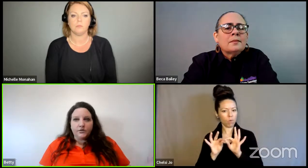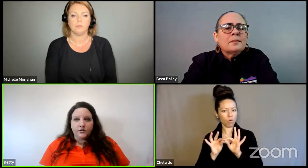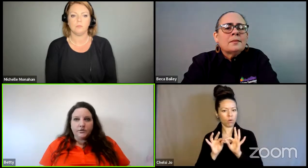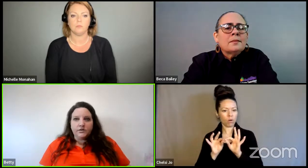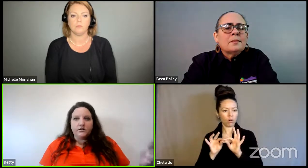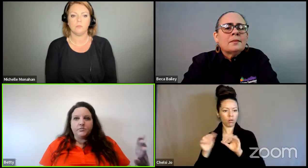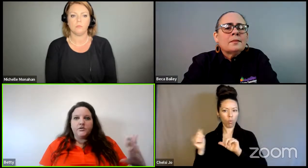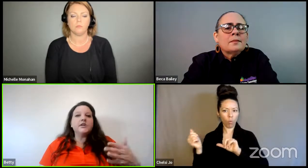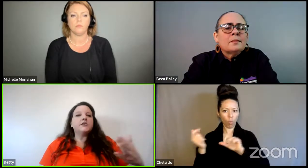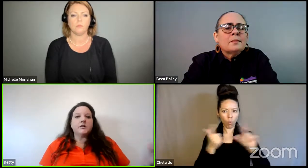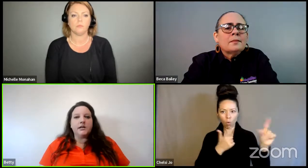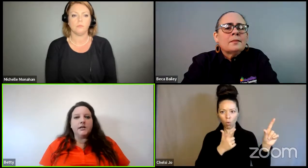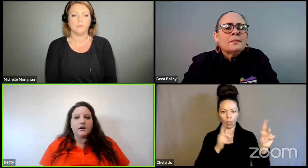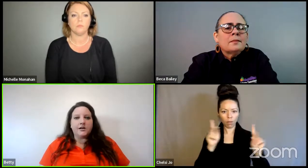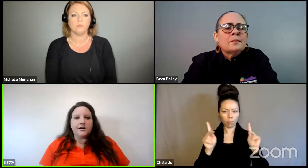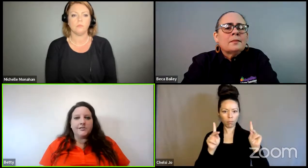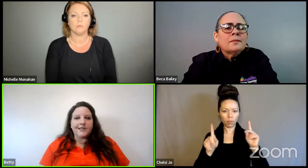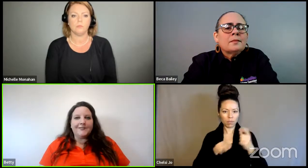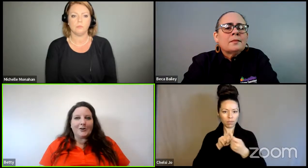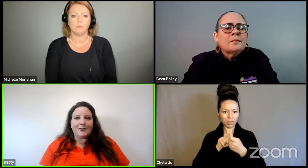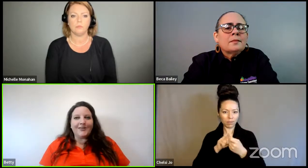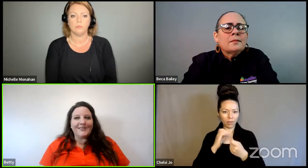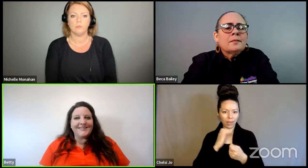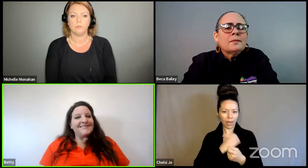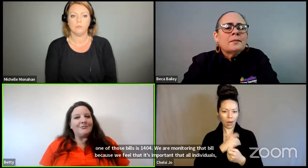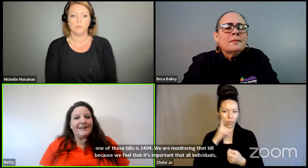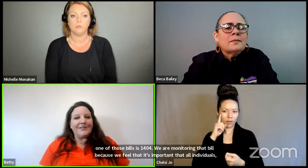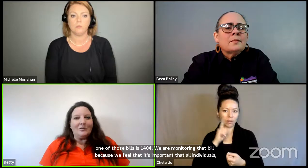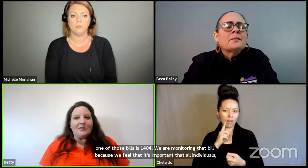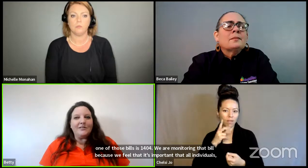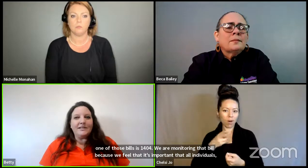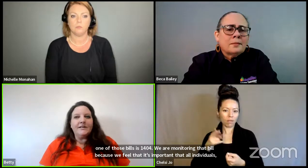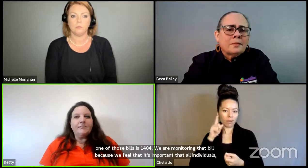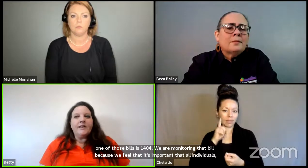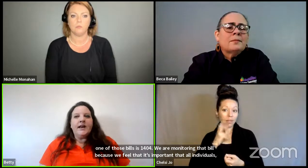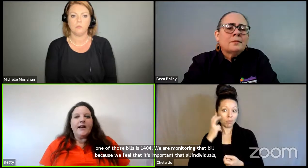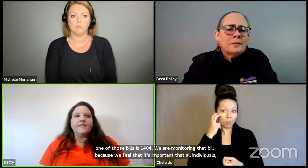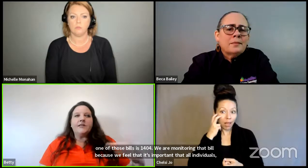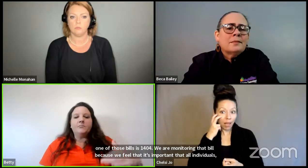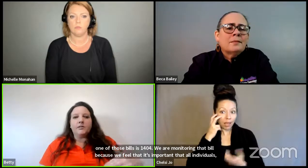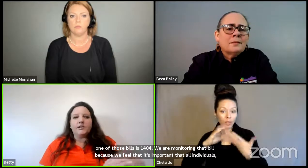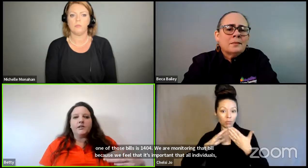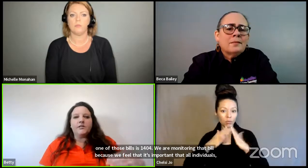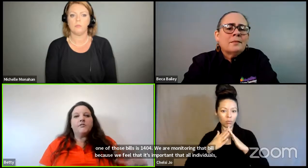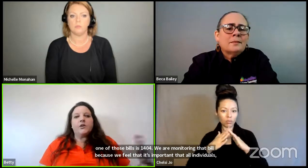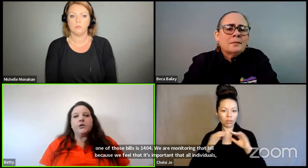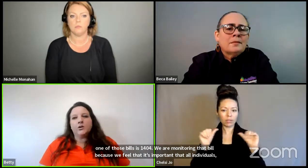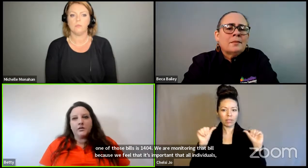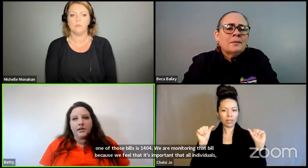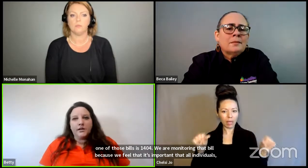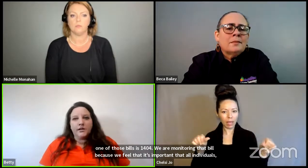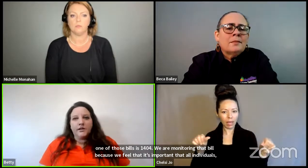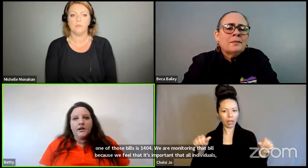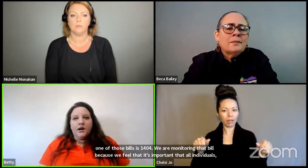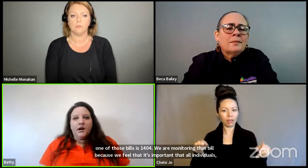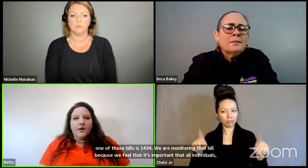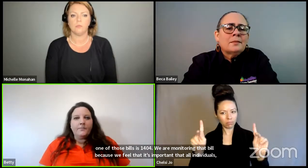all individuals, particularly our deaf, hard of hearing, and deafblind communities, have the ability to vote